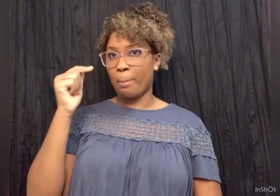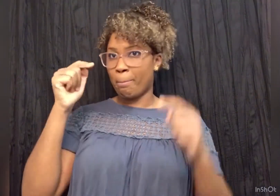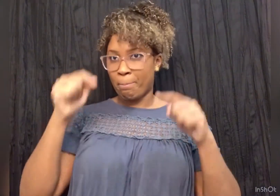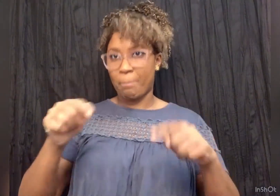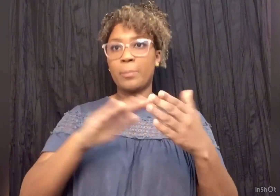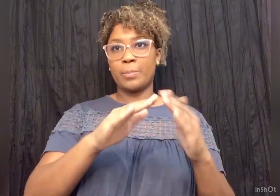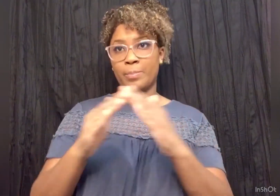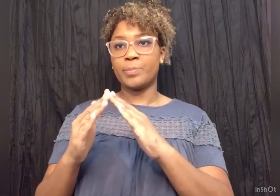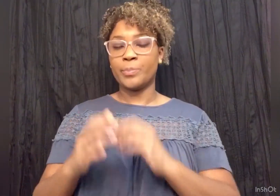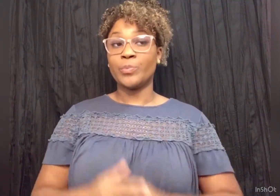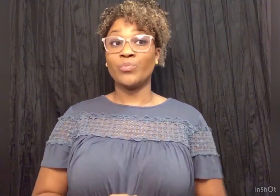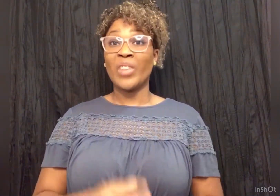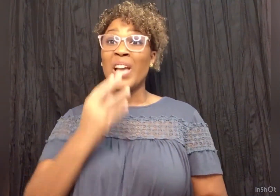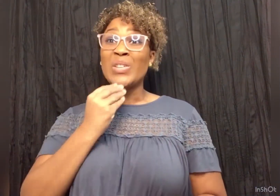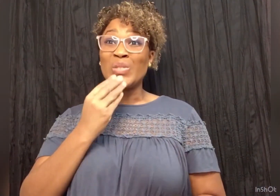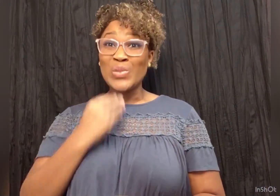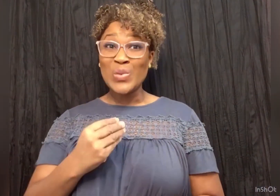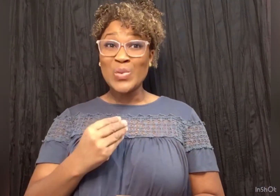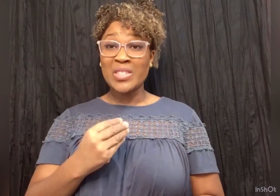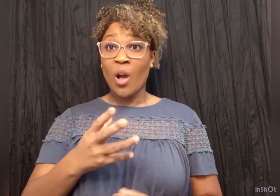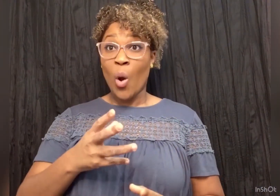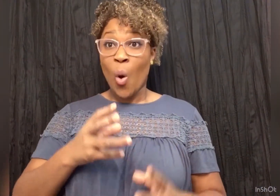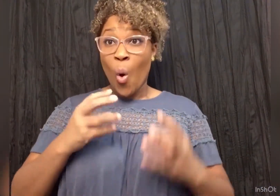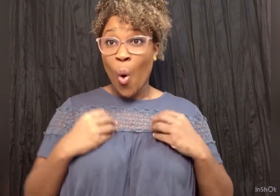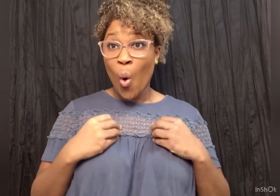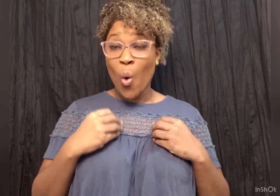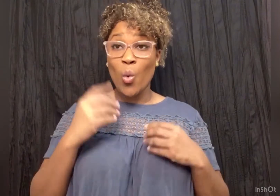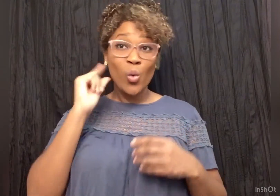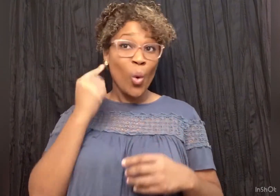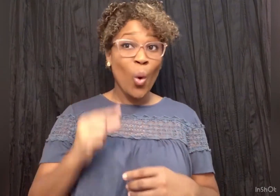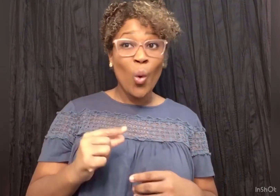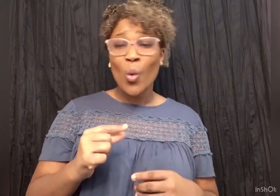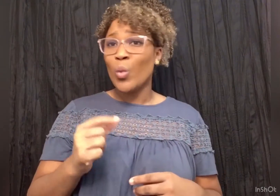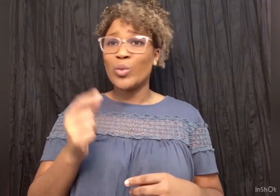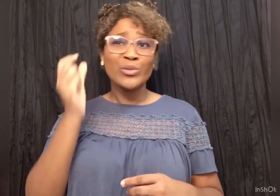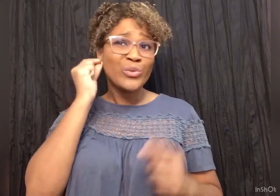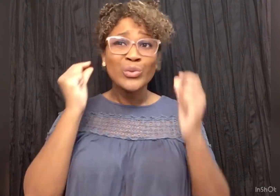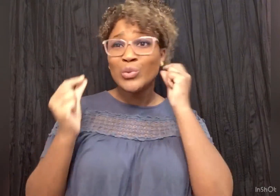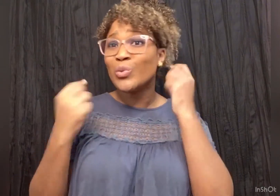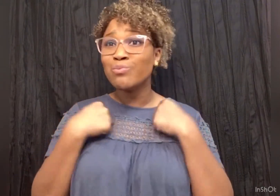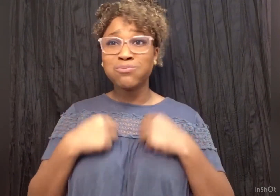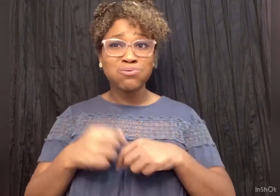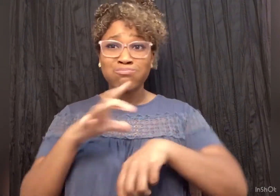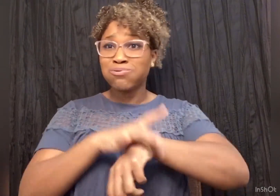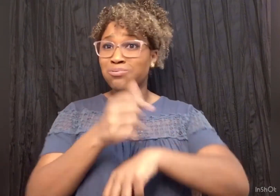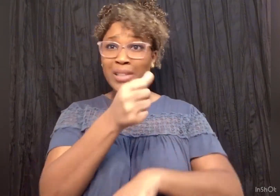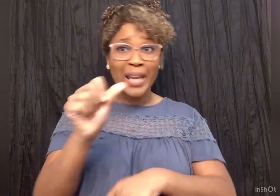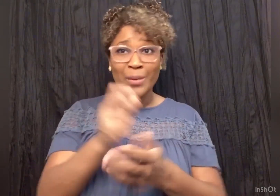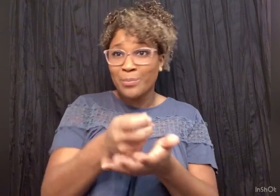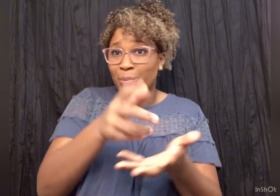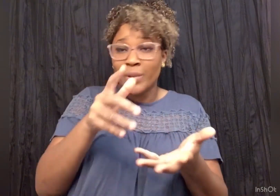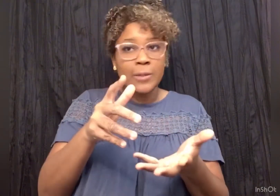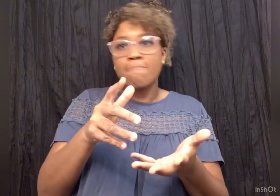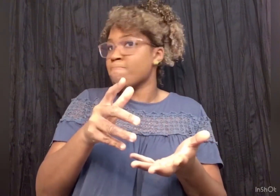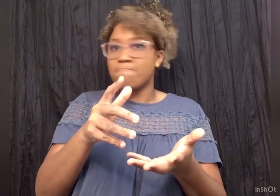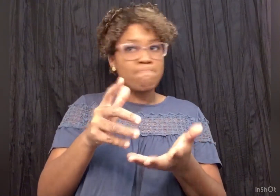henceforth forbidden to own gold, jewelry, or any valuables. Everything had to be handed over to